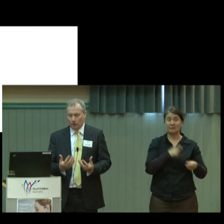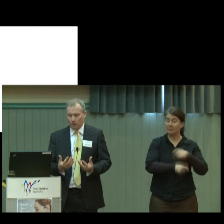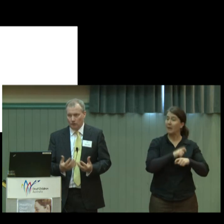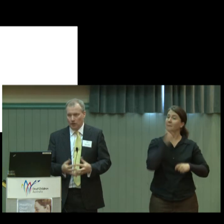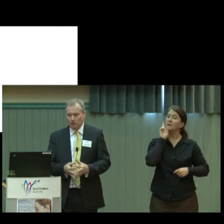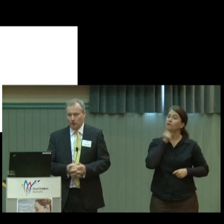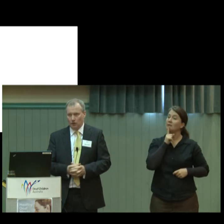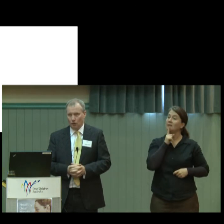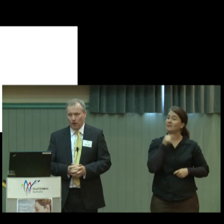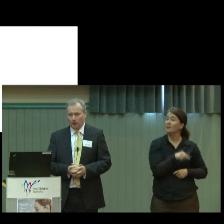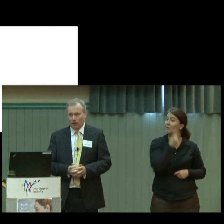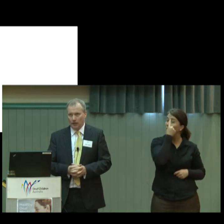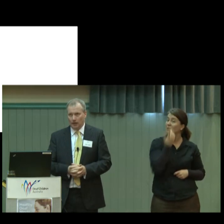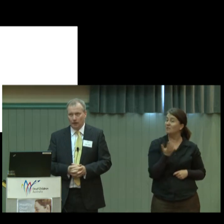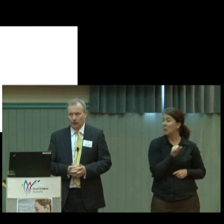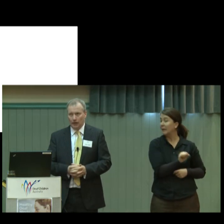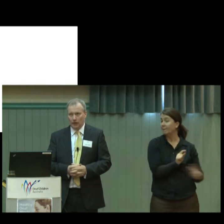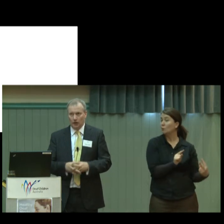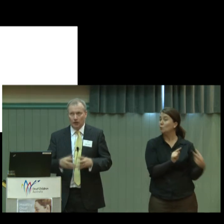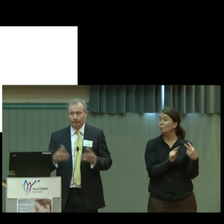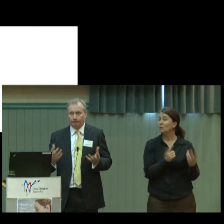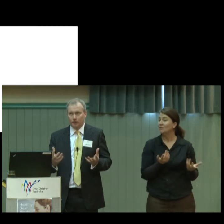have sometimes quite